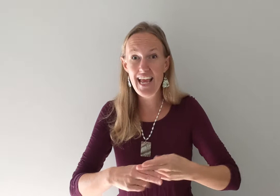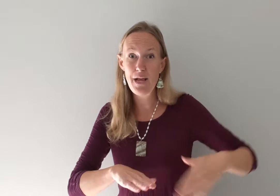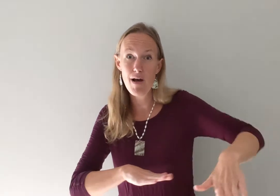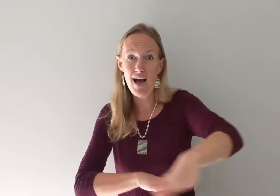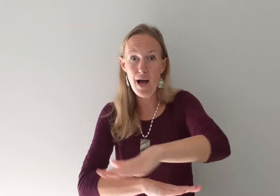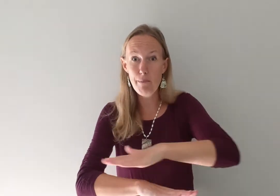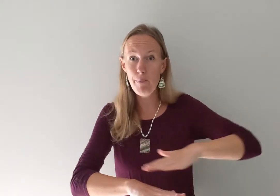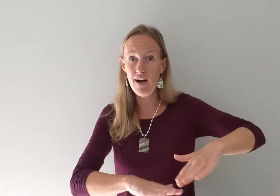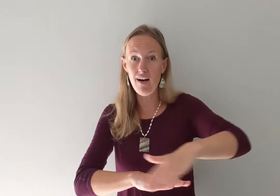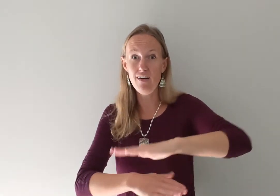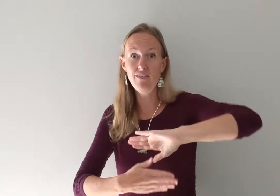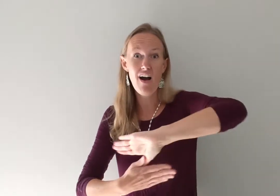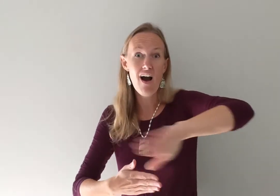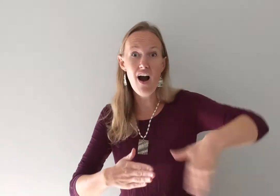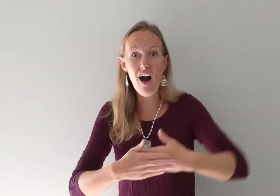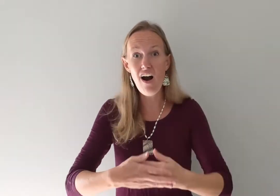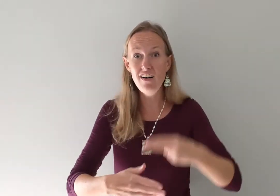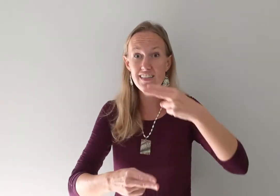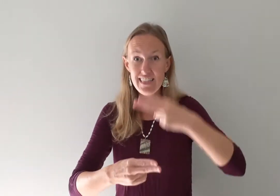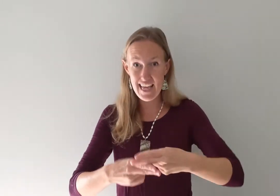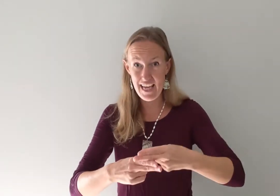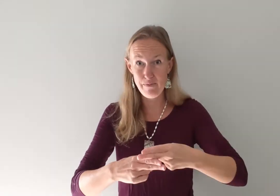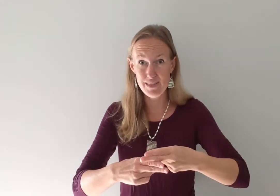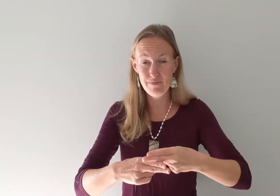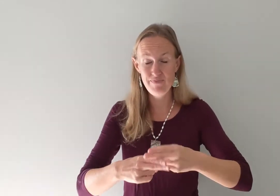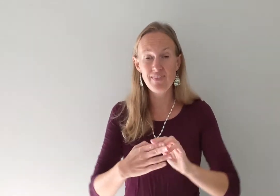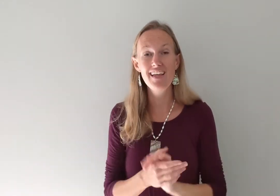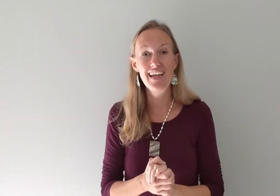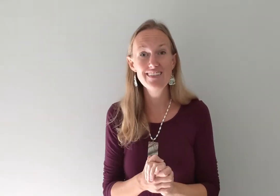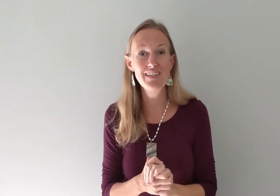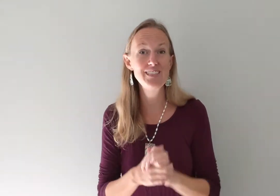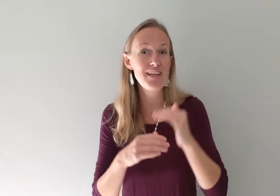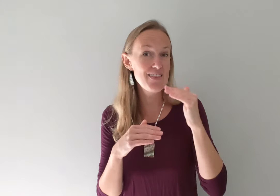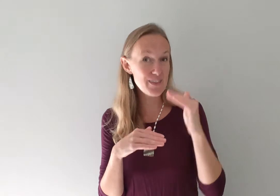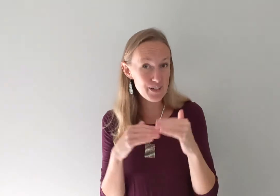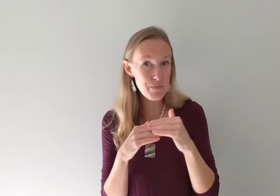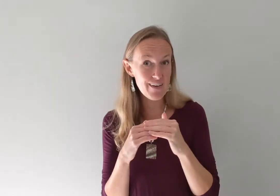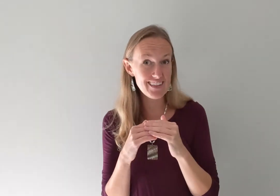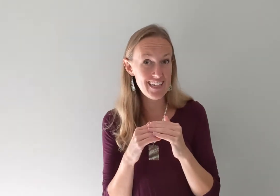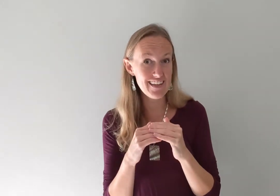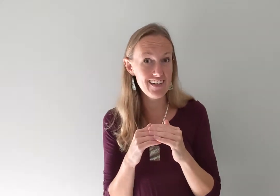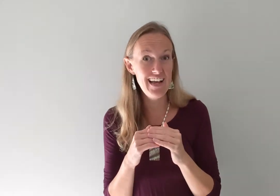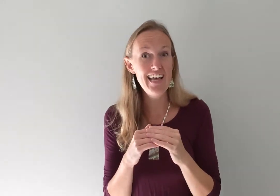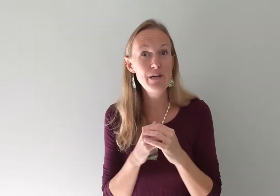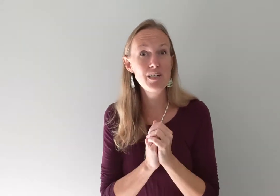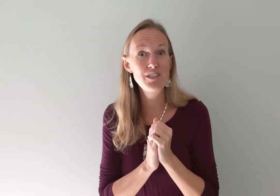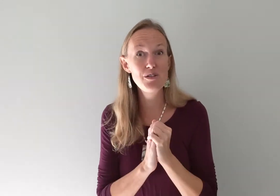name above all names. Okay, so let's do that third part all together, and then we're gonna do the